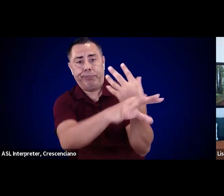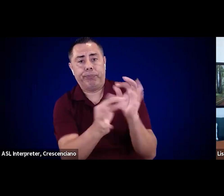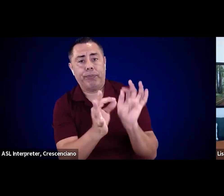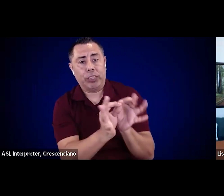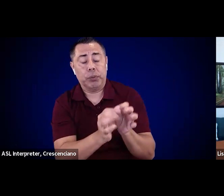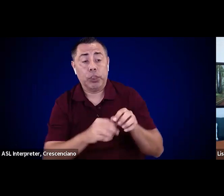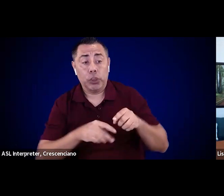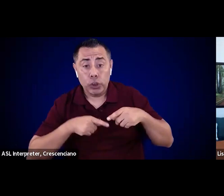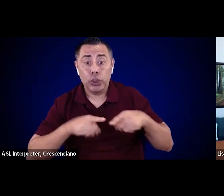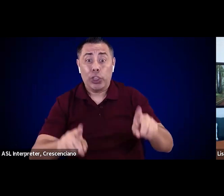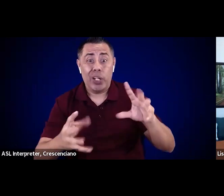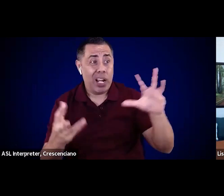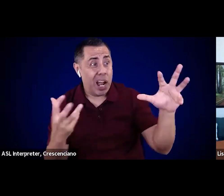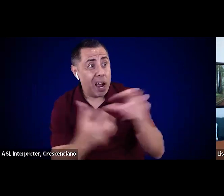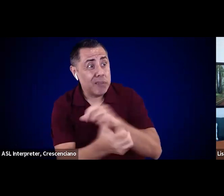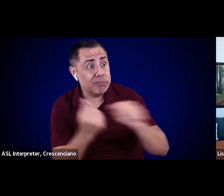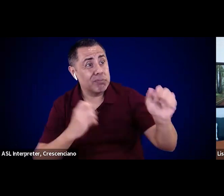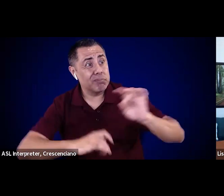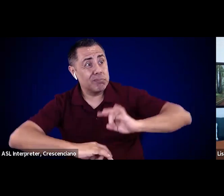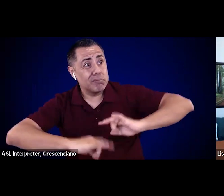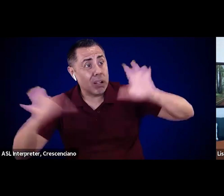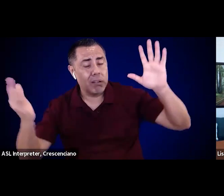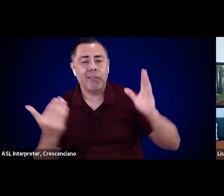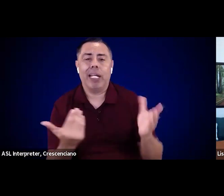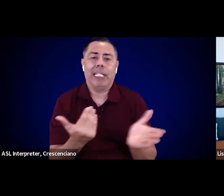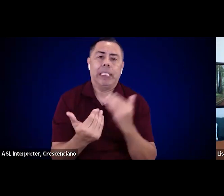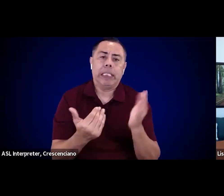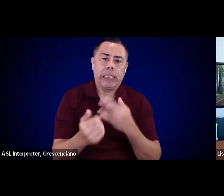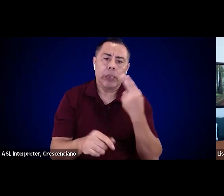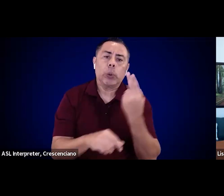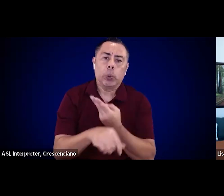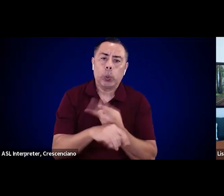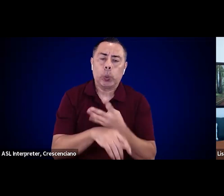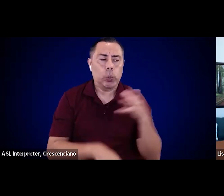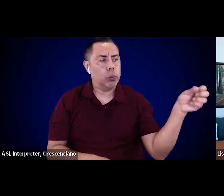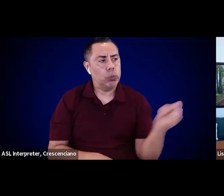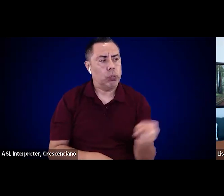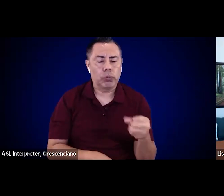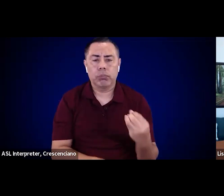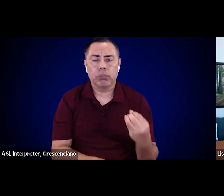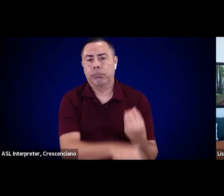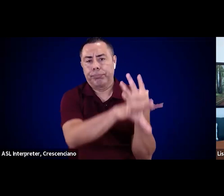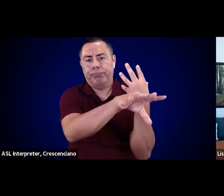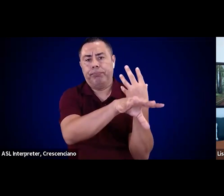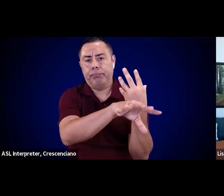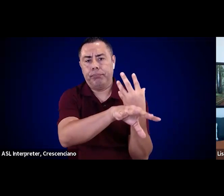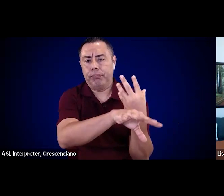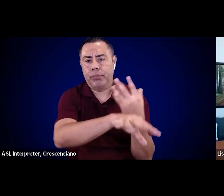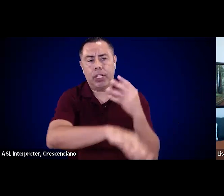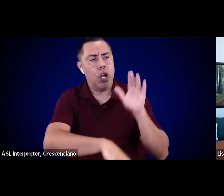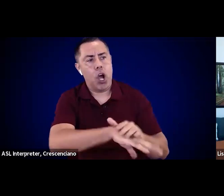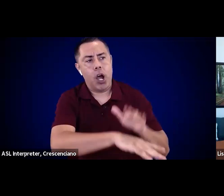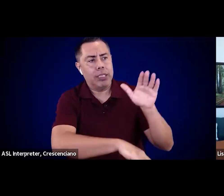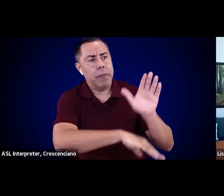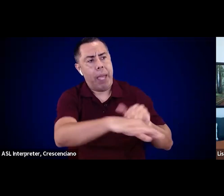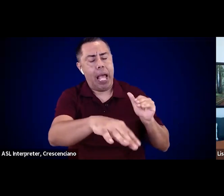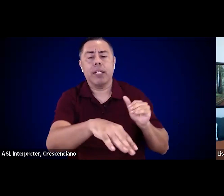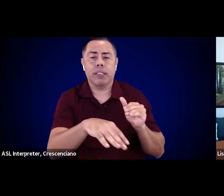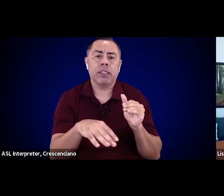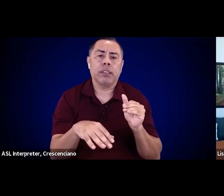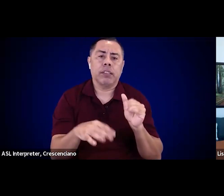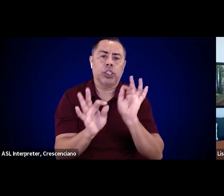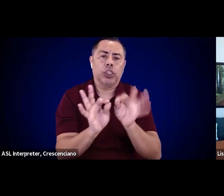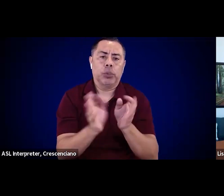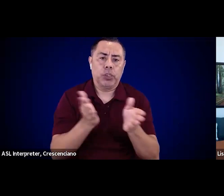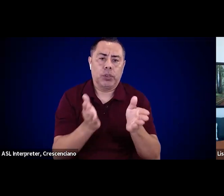use, convenient, and on-demand American Sign Language interpreting service delivered over a live internet video connection